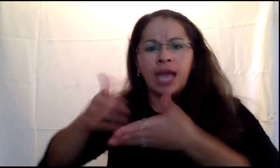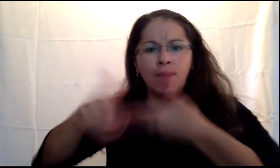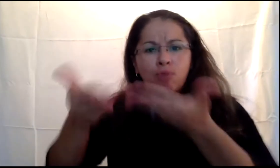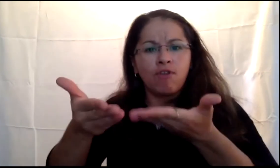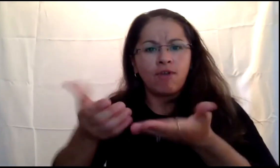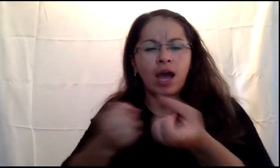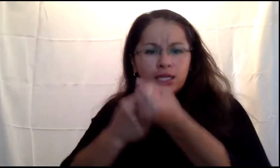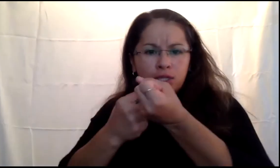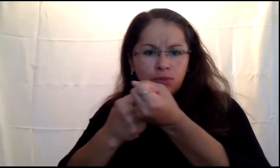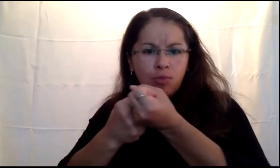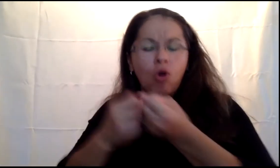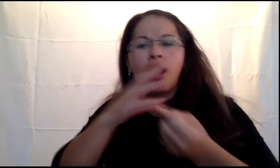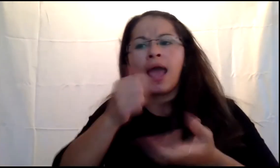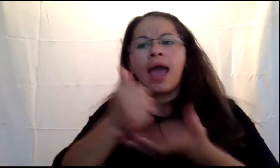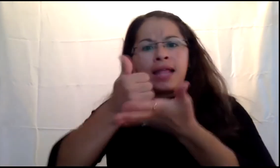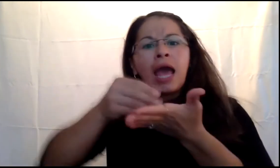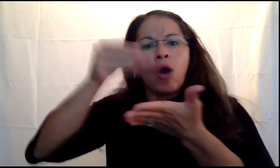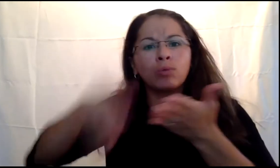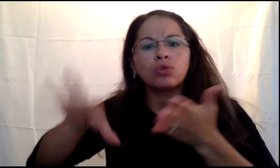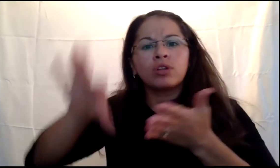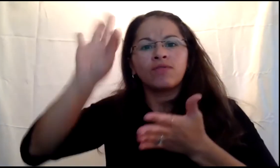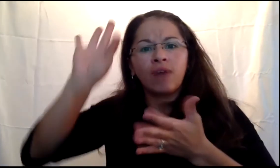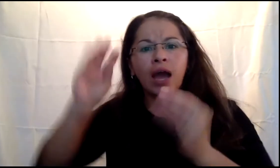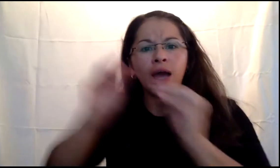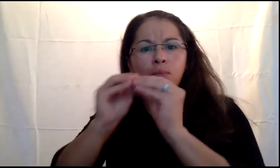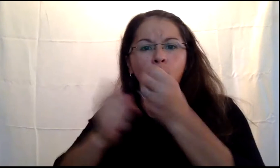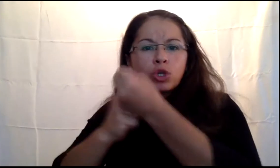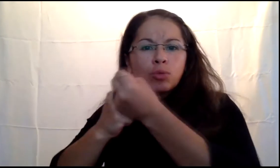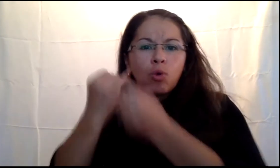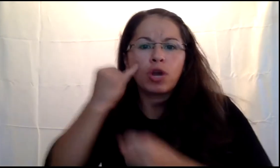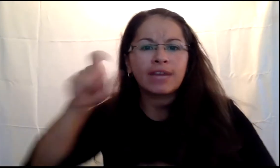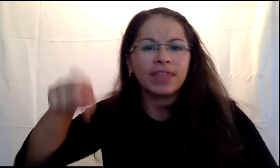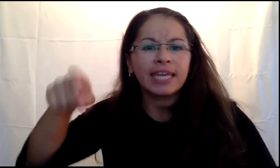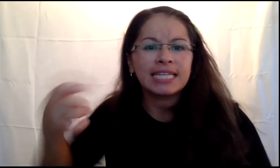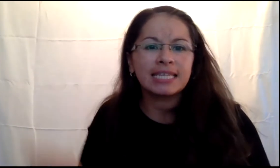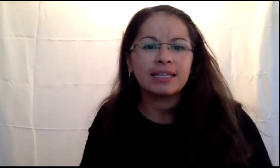if need be. So anyway, look for those signs. Sometimes they're subtle, but they're out there.